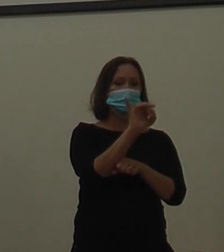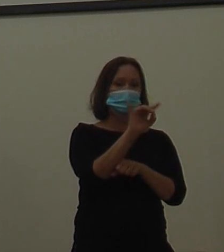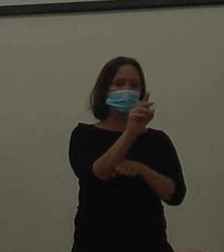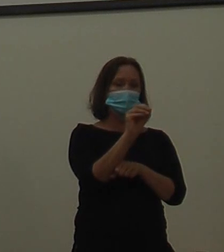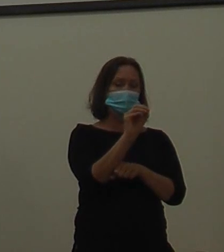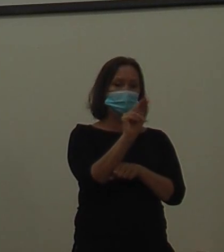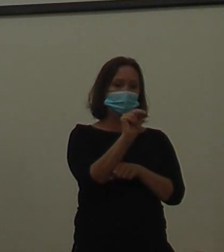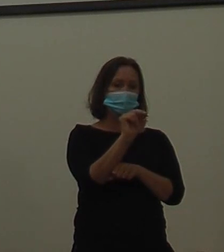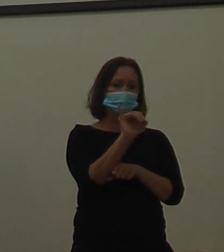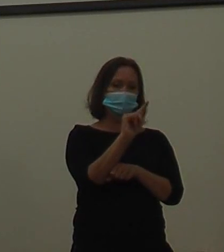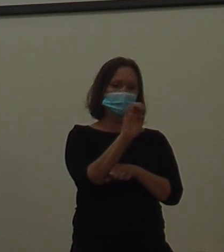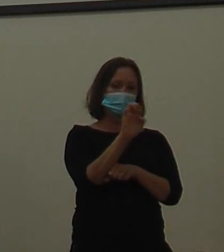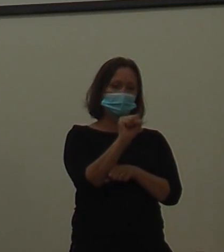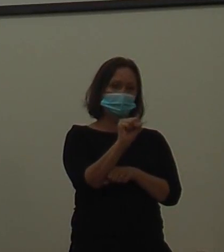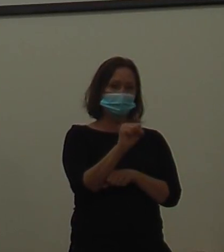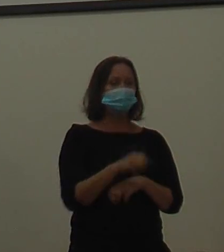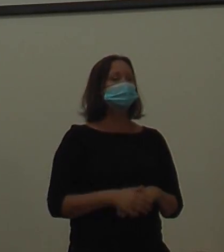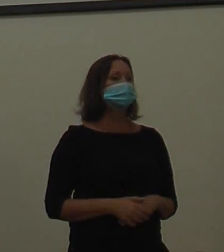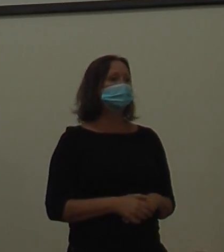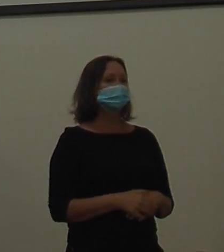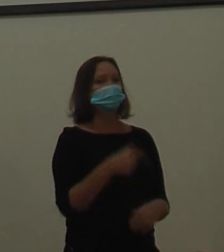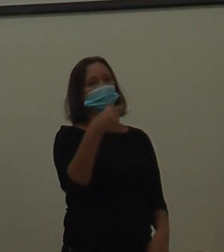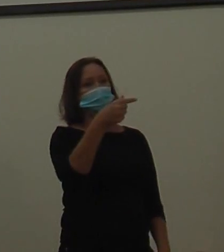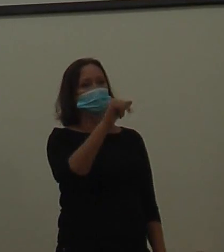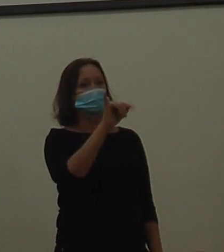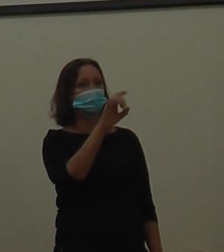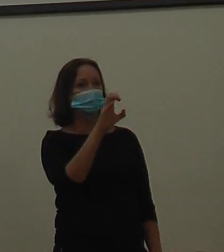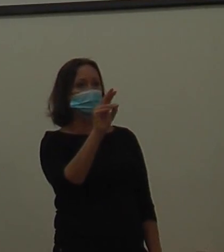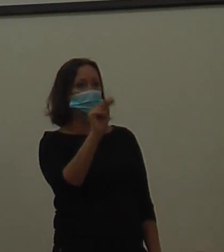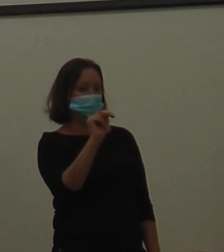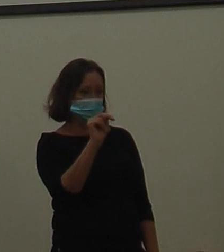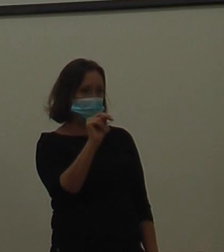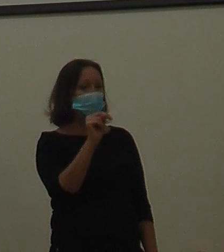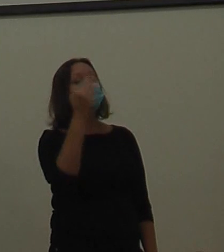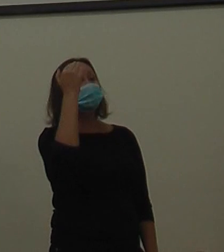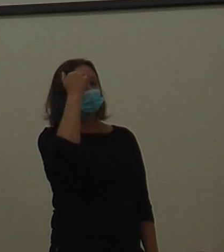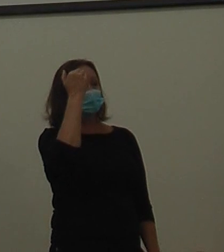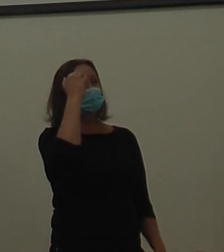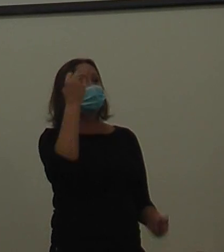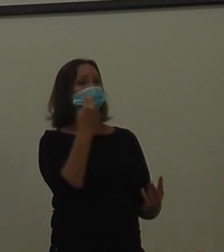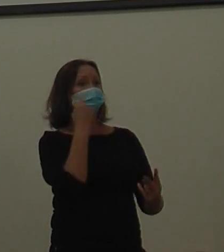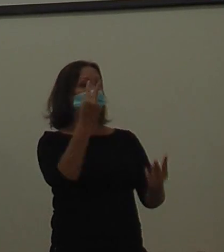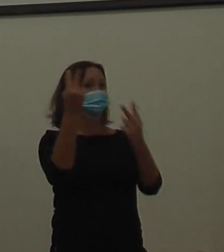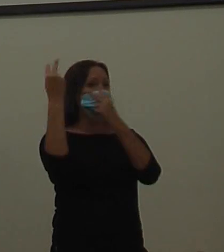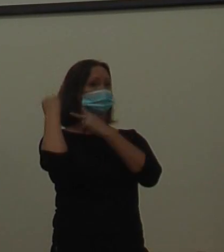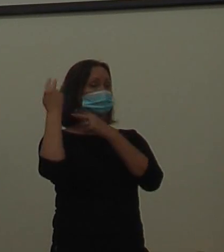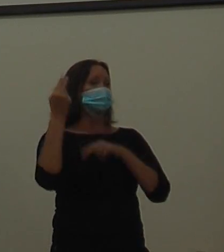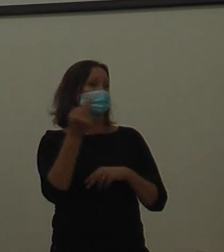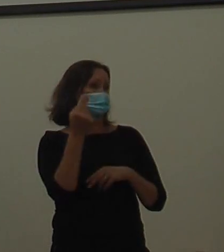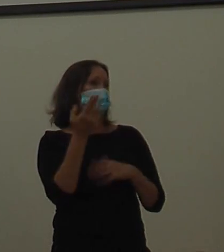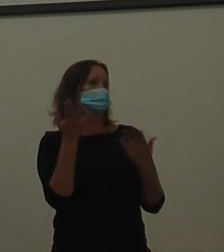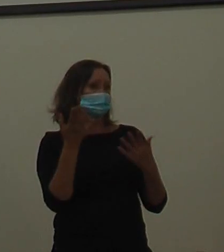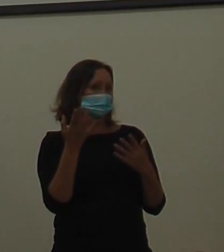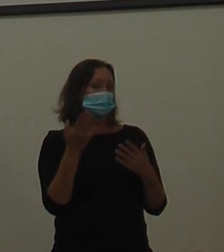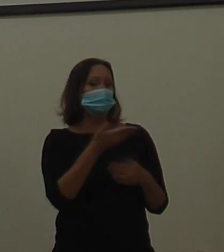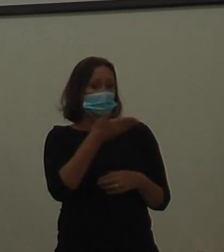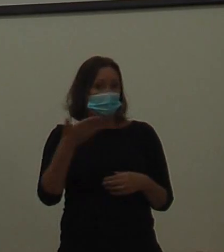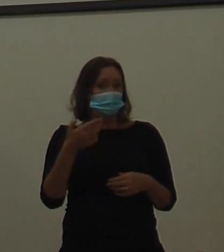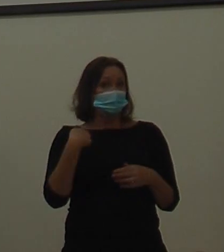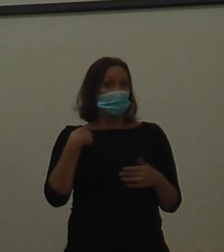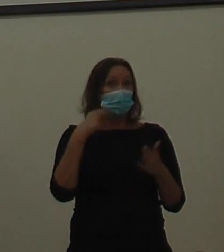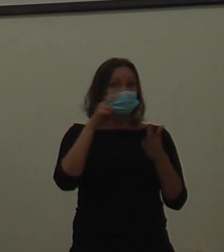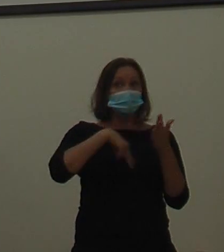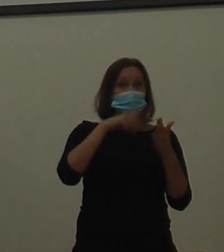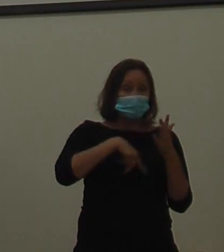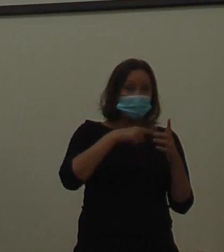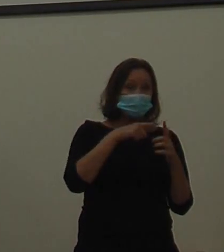Now, Gideon is very familiar with the things that have been taking place. Those things that I read just at the beginning,